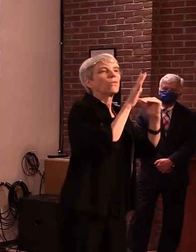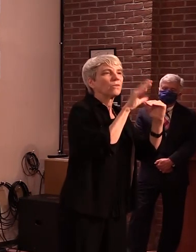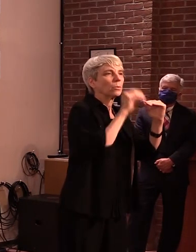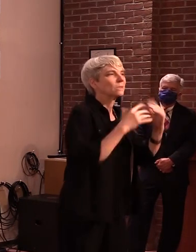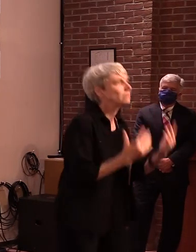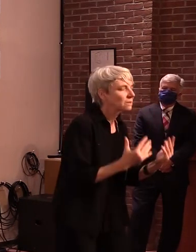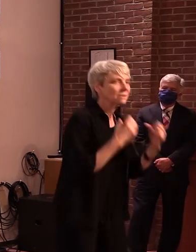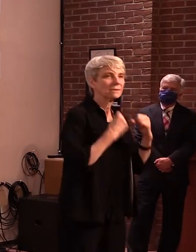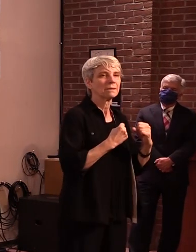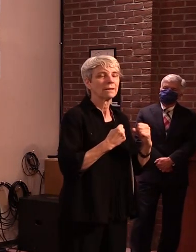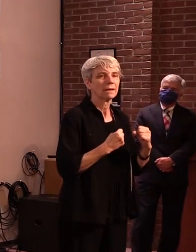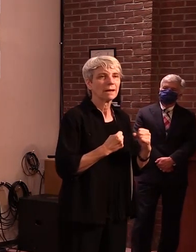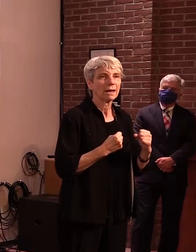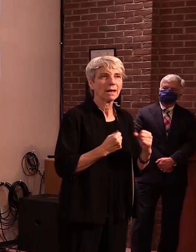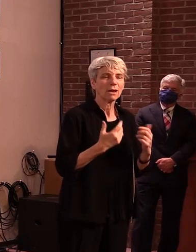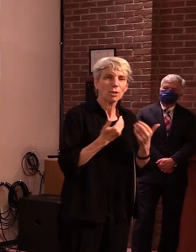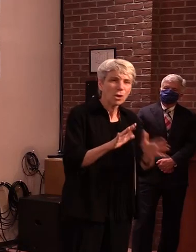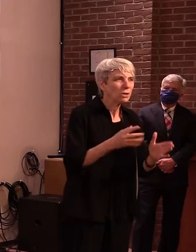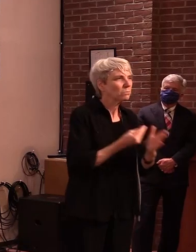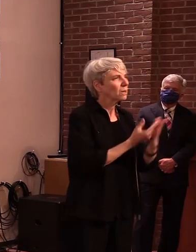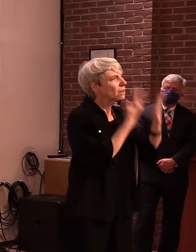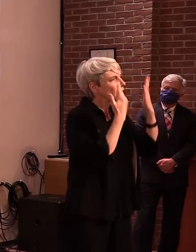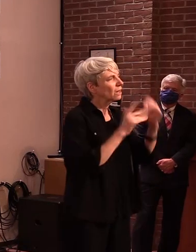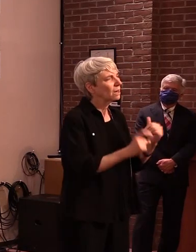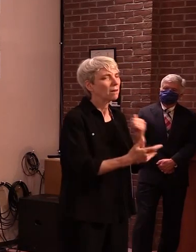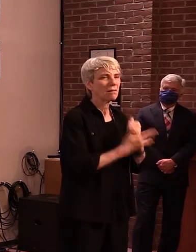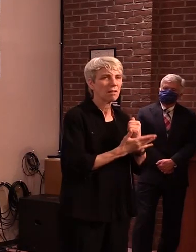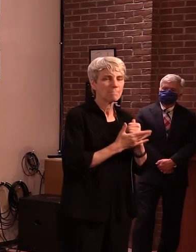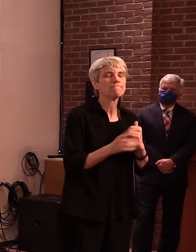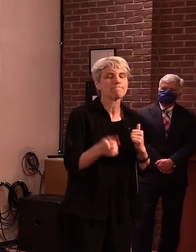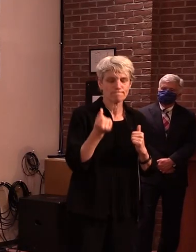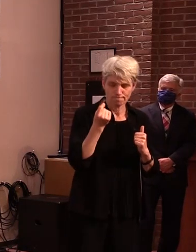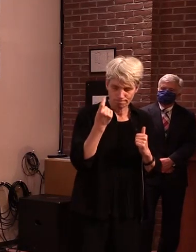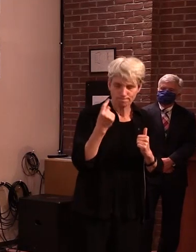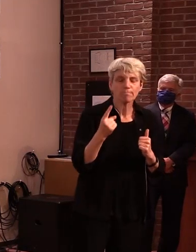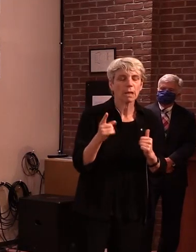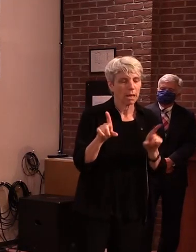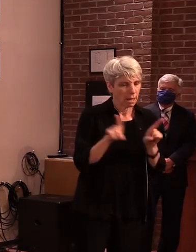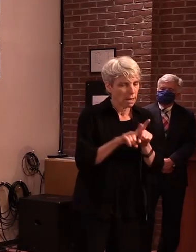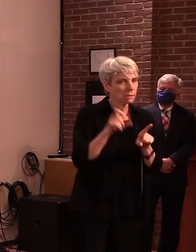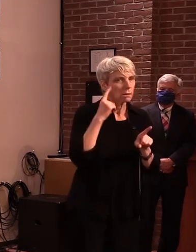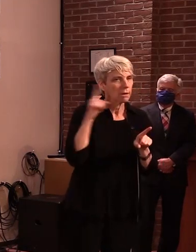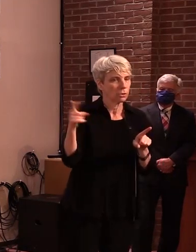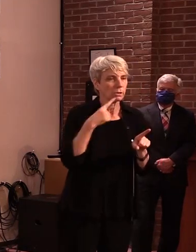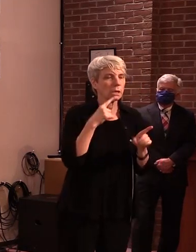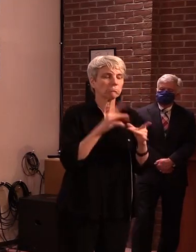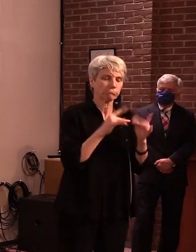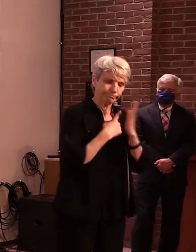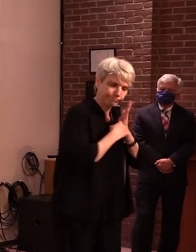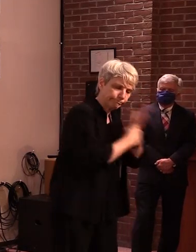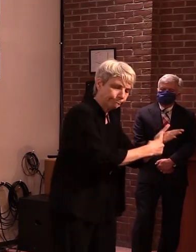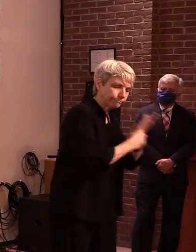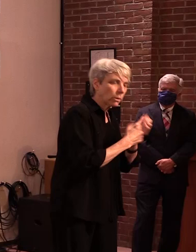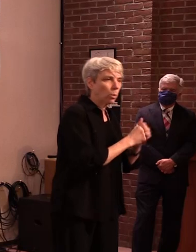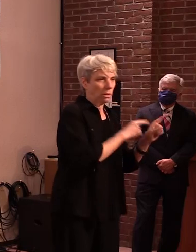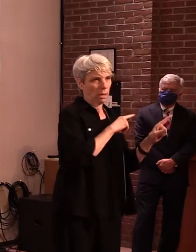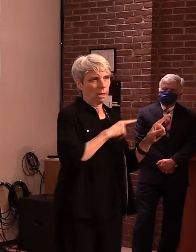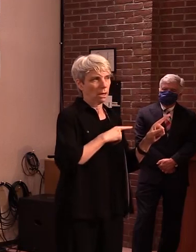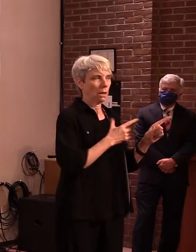what people are opening up against. Sure, and you know, we are, as the governor said, we're in contact with the